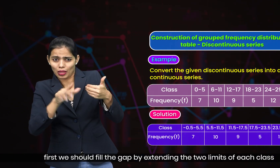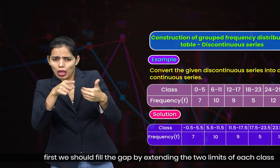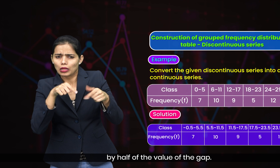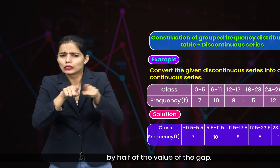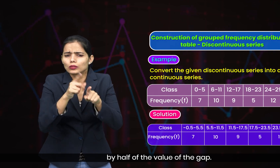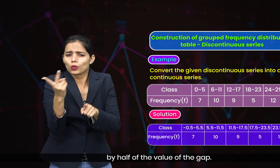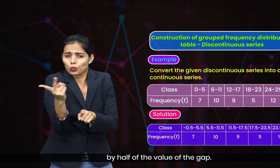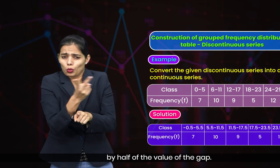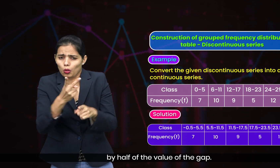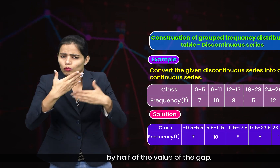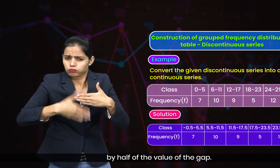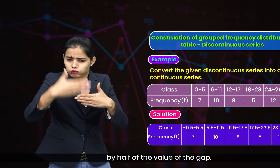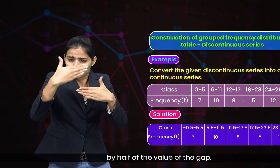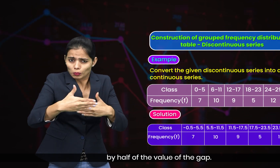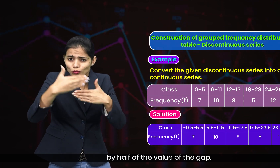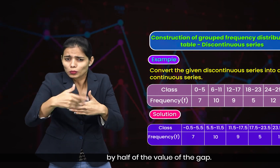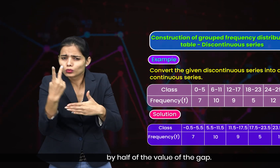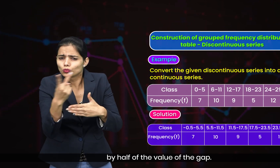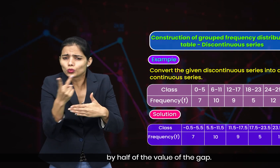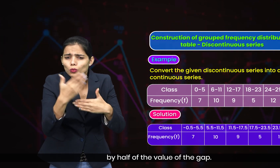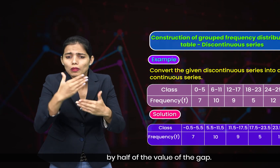class by half of the value of the gap.